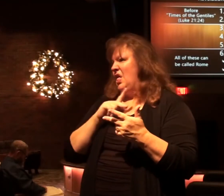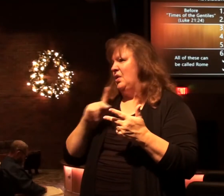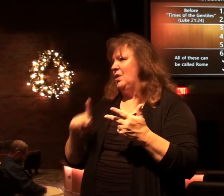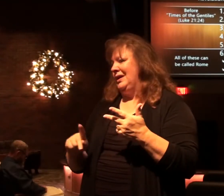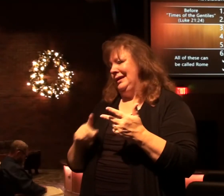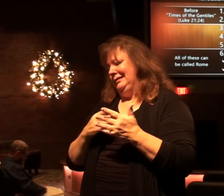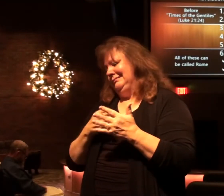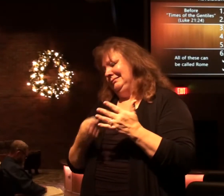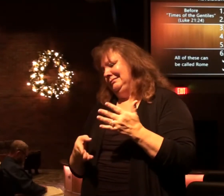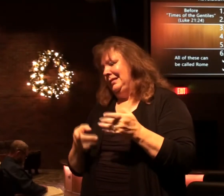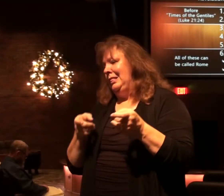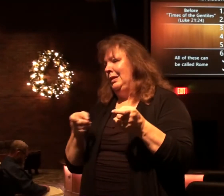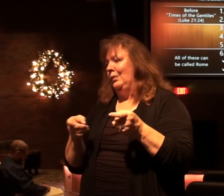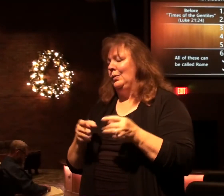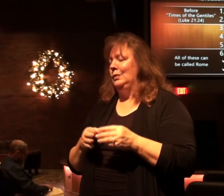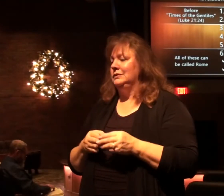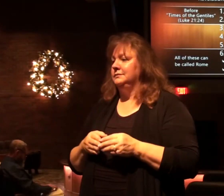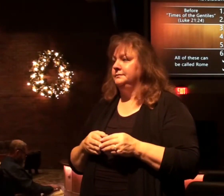kings that ruled.